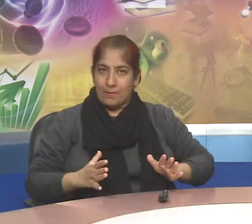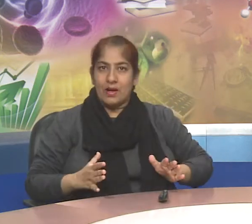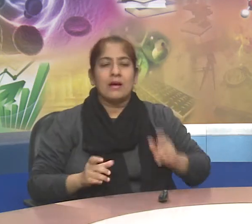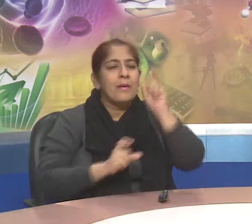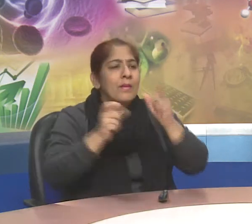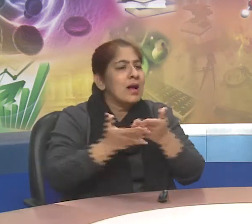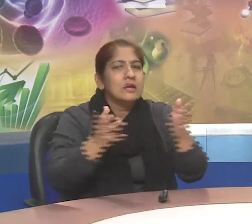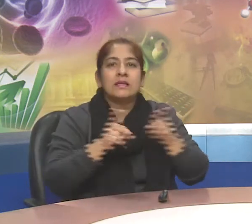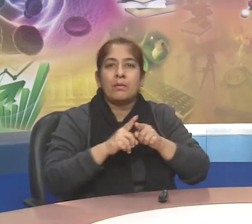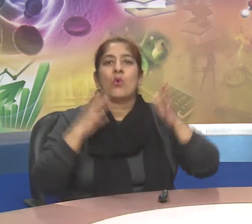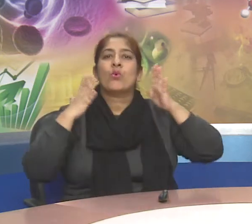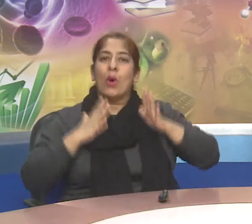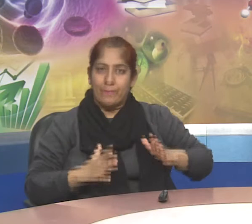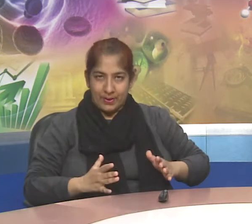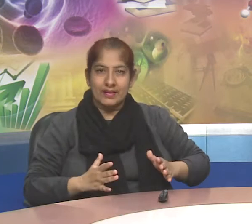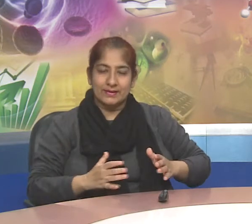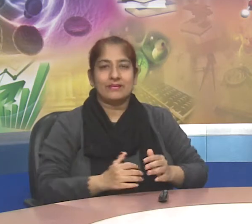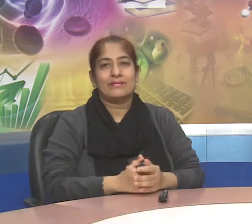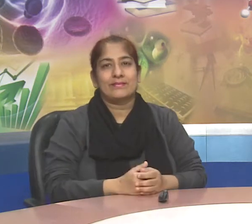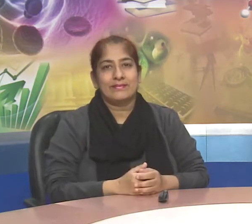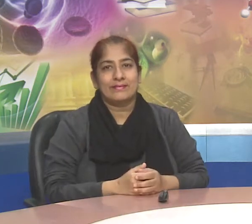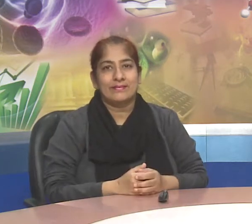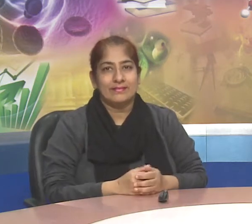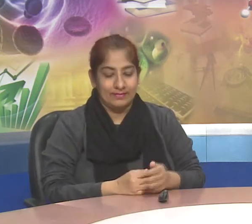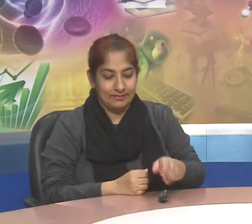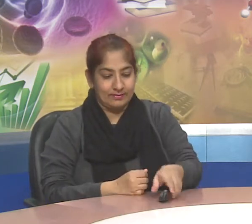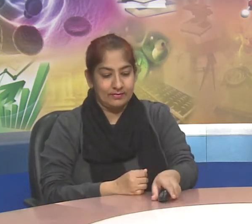word is human. We all are human.